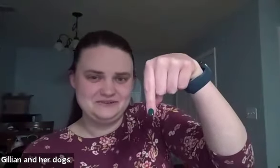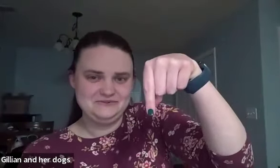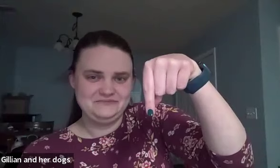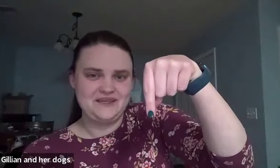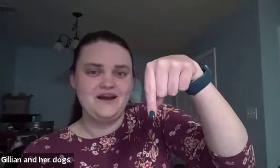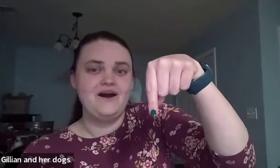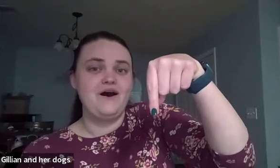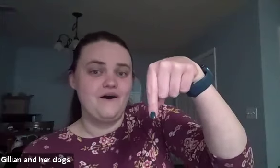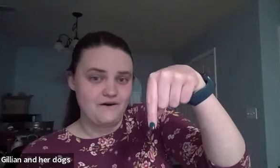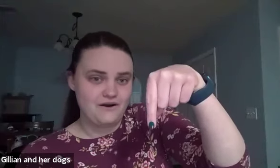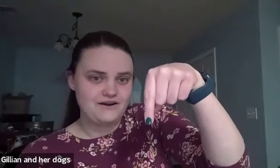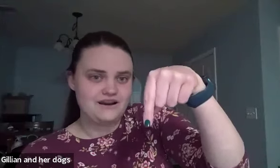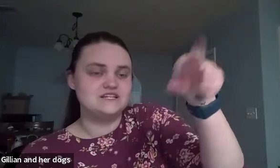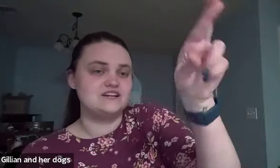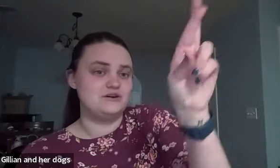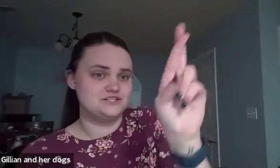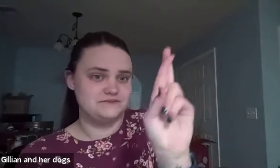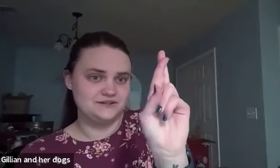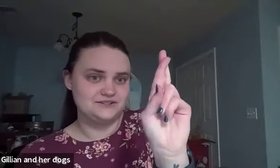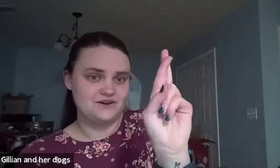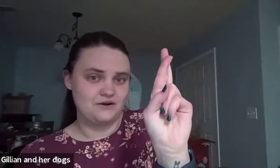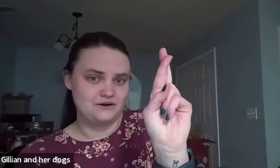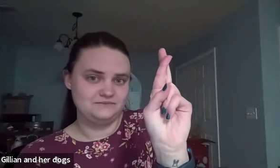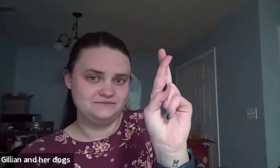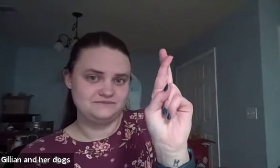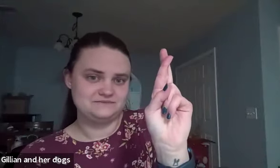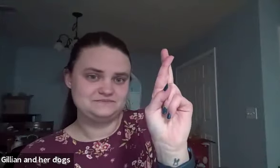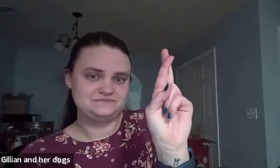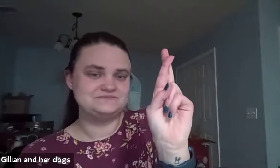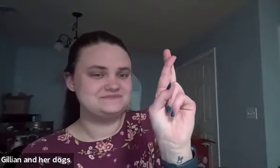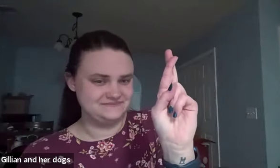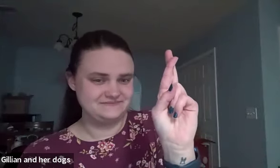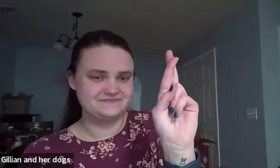Q, R is going to cross your fingers, R. And